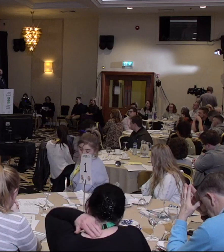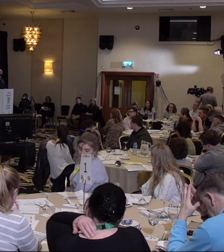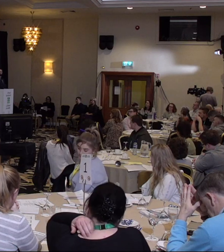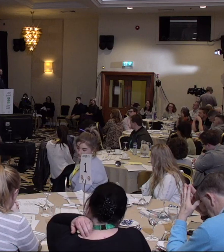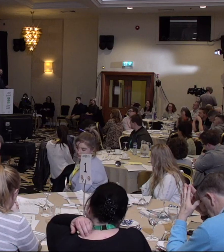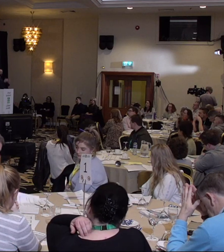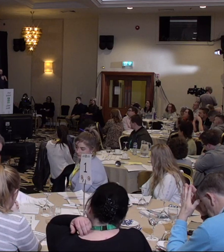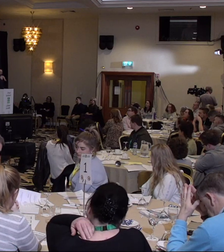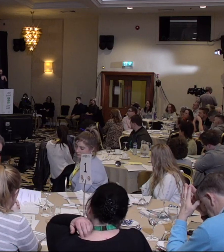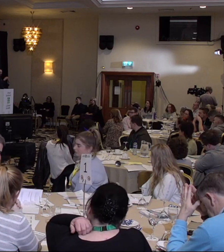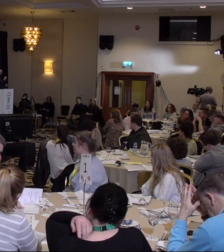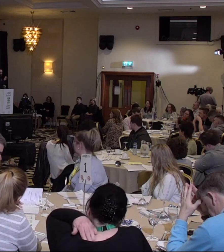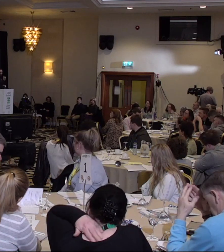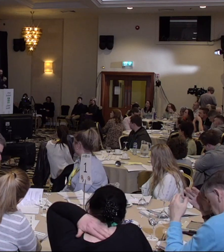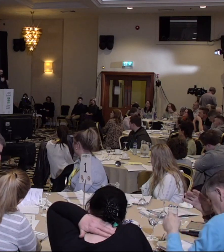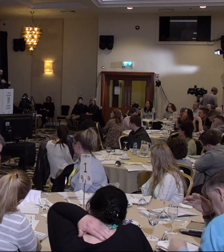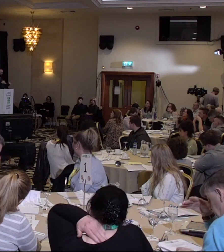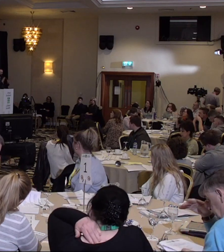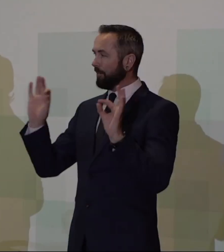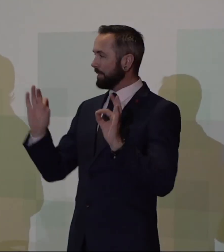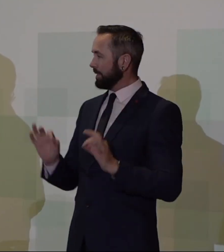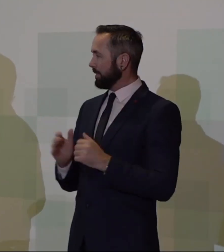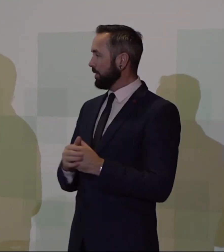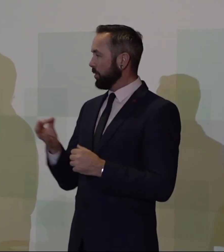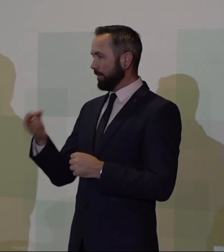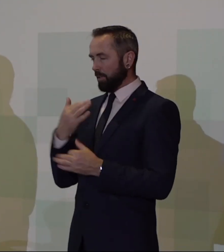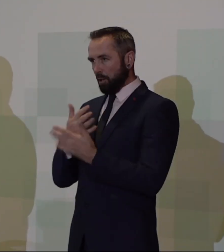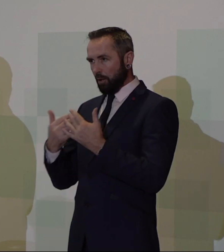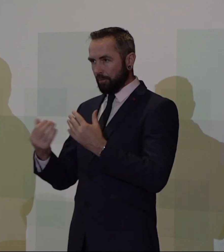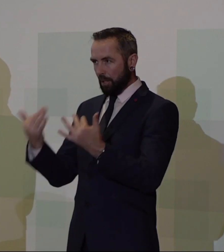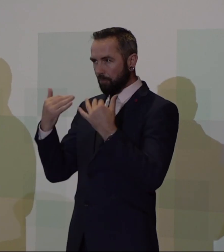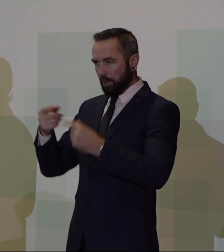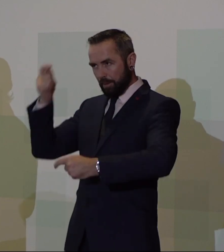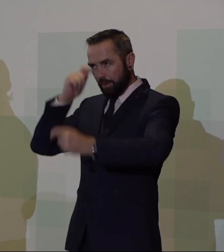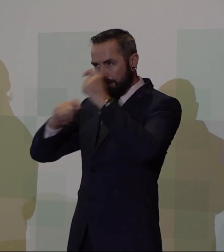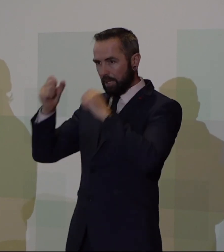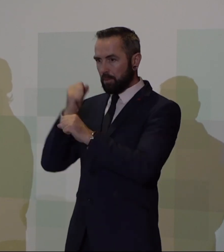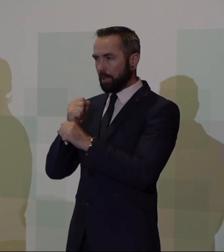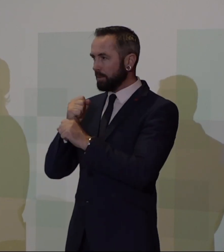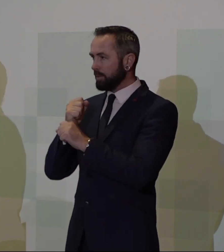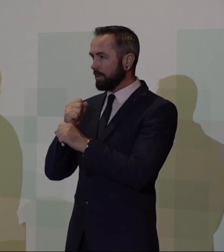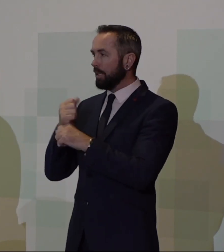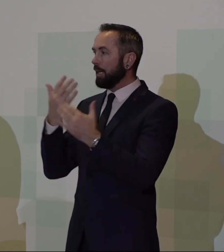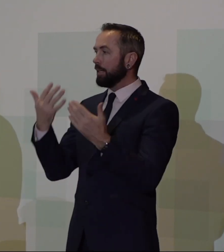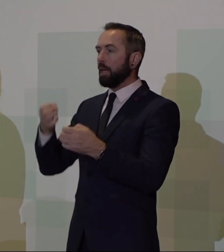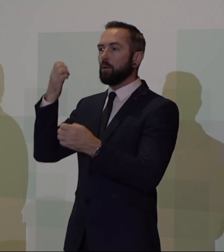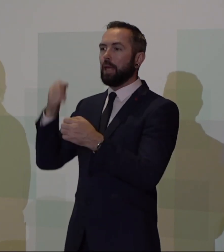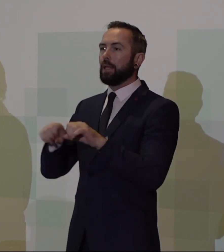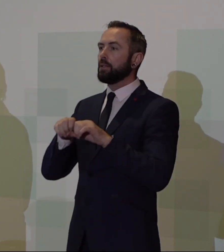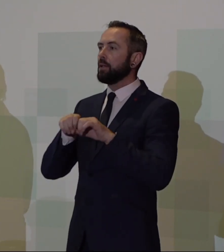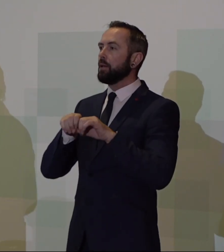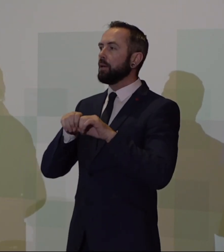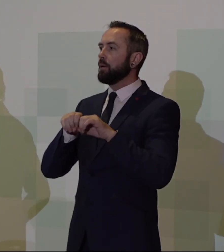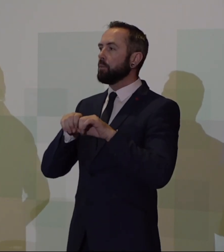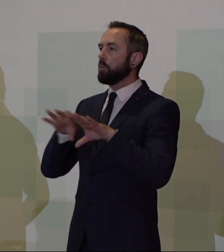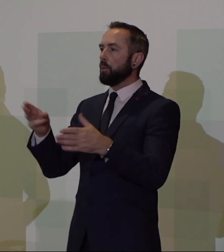Well, thank you very much, Sheila. That was fascinating. And again, you've given us a lot of food for thought. So now that brings to an end the public part of